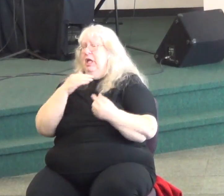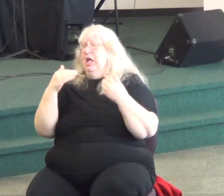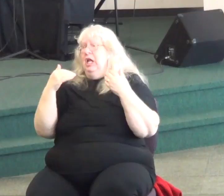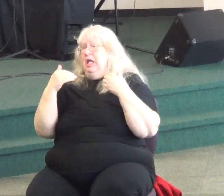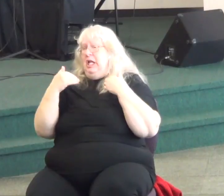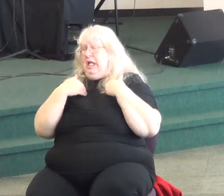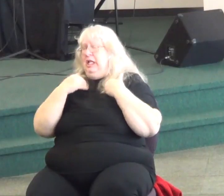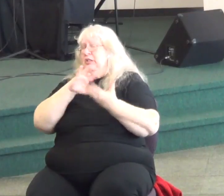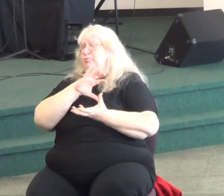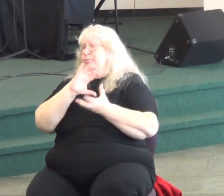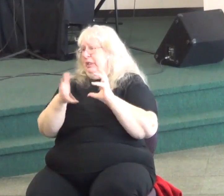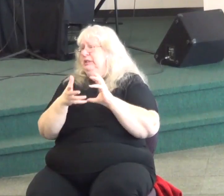the time?